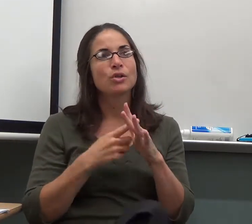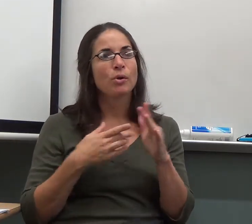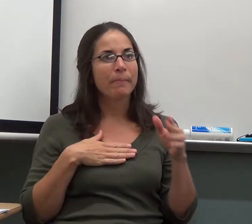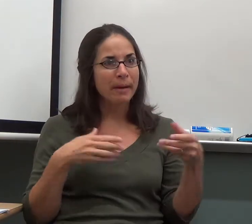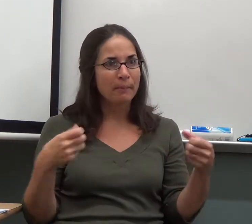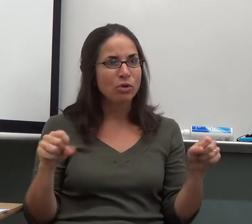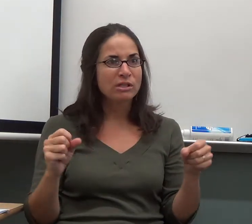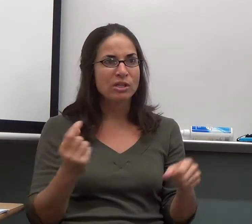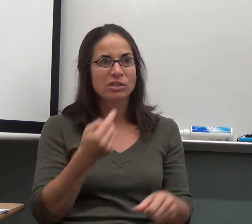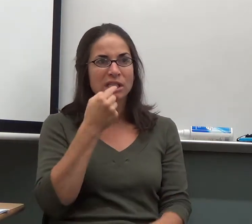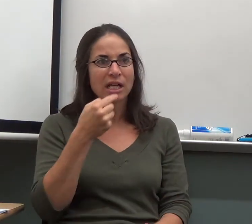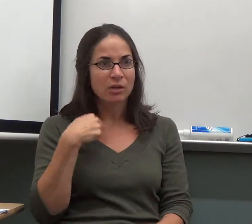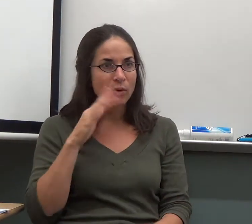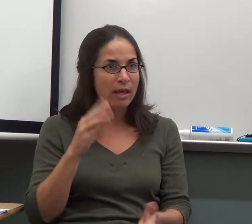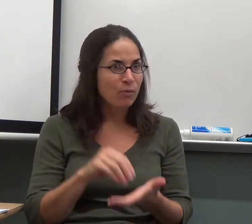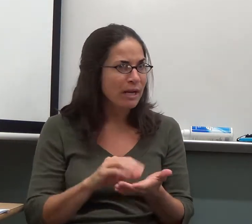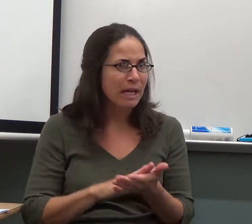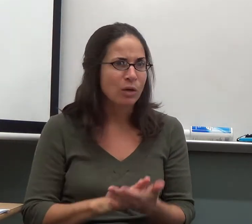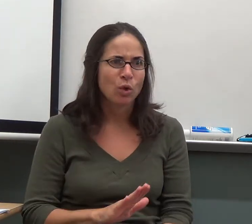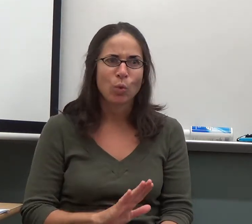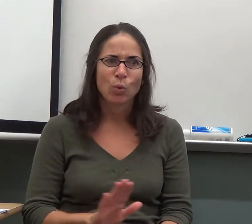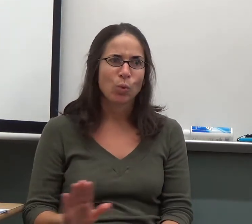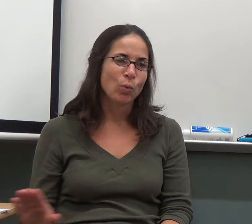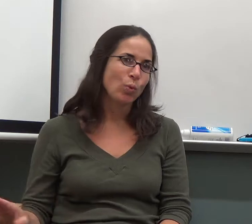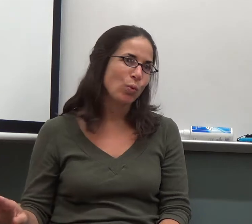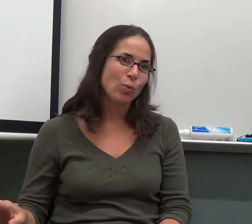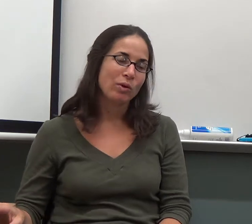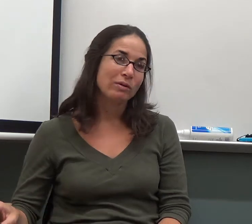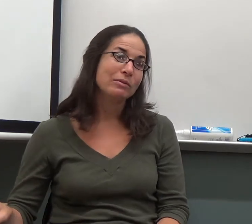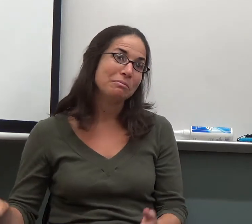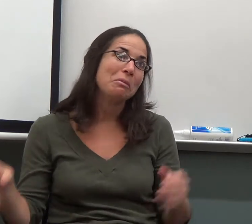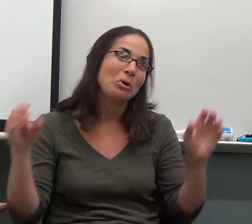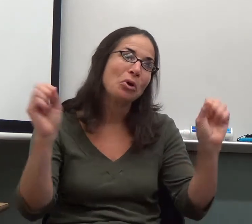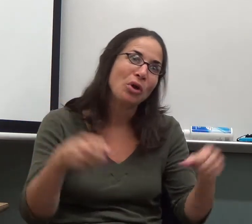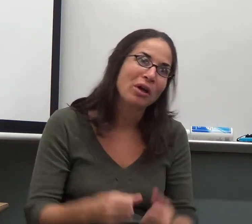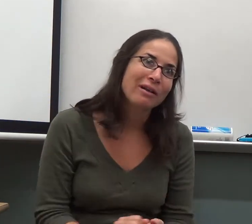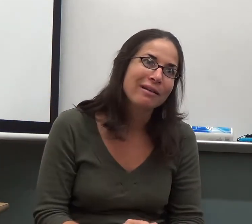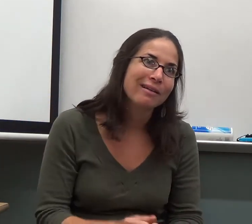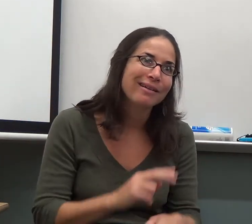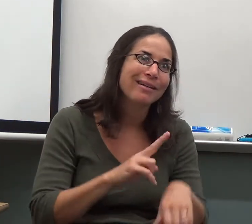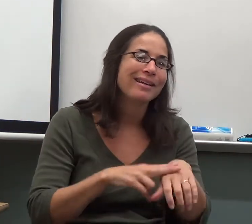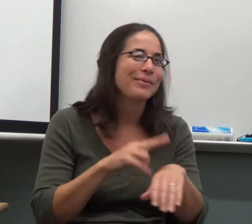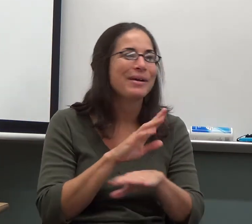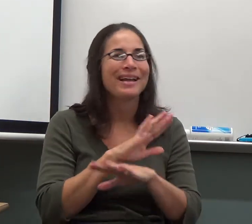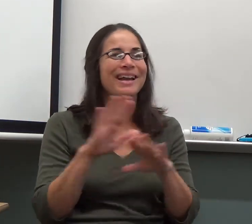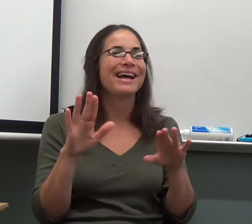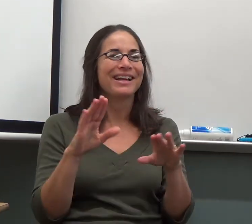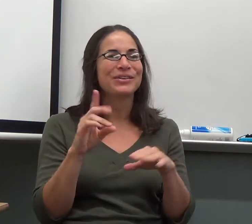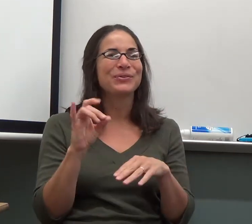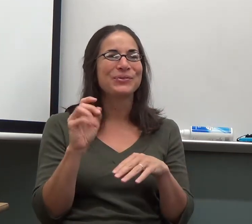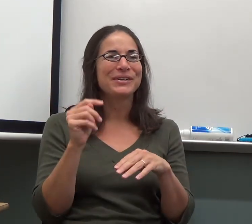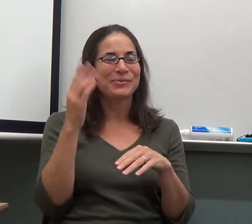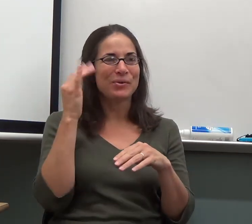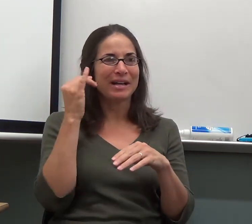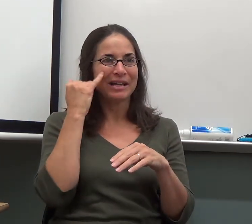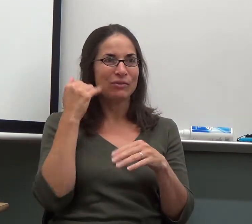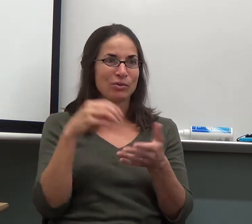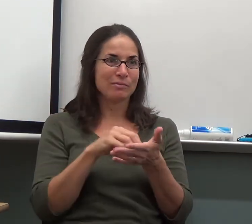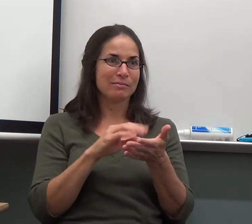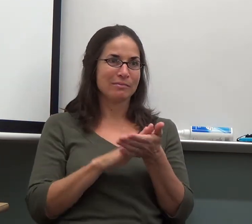sucks? No. You could. No, you could, Good, yeah. but you're not going to do that, because if you did that, you'd